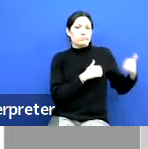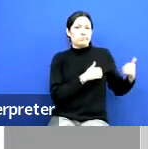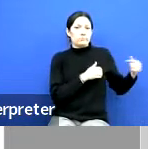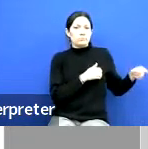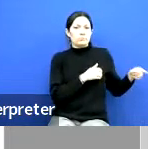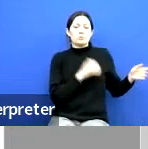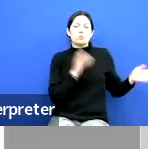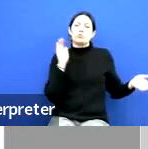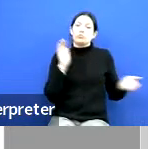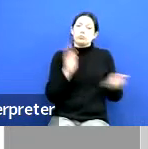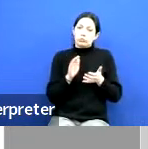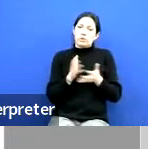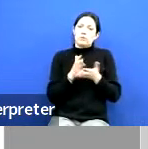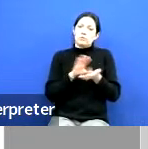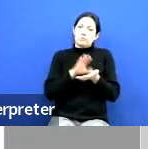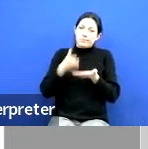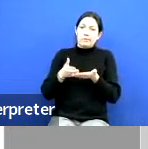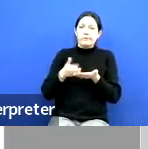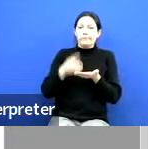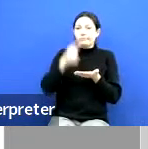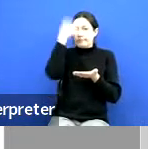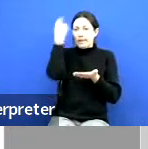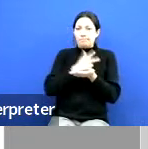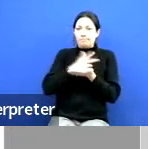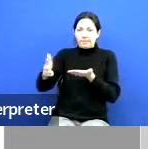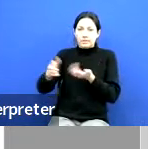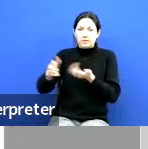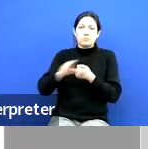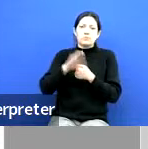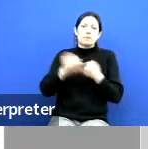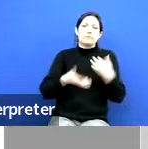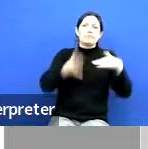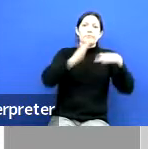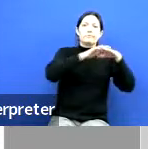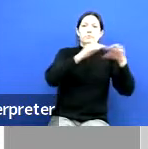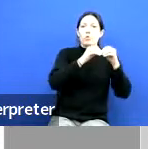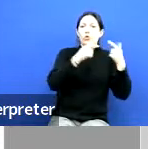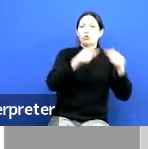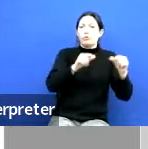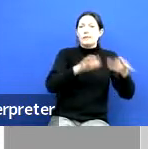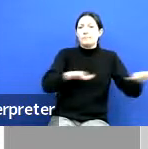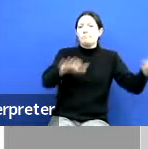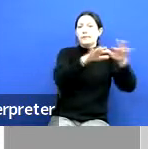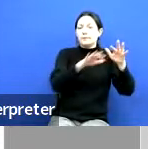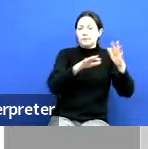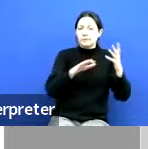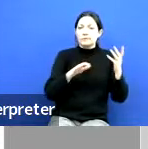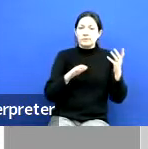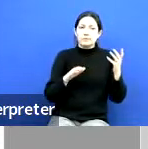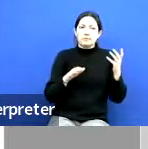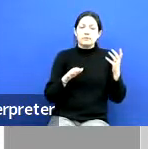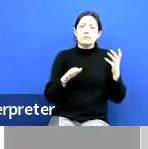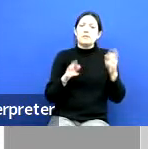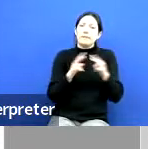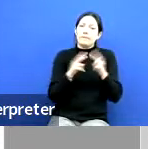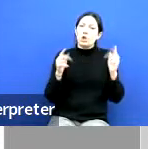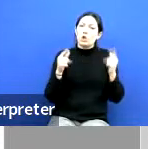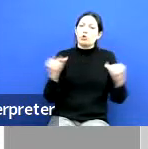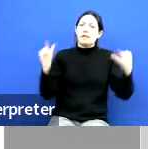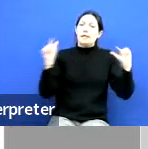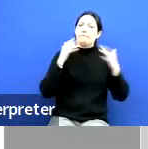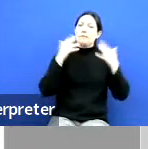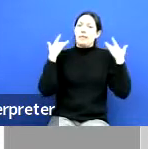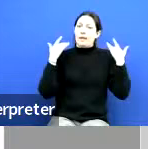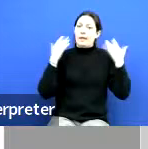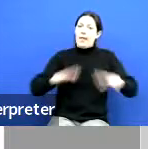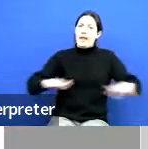of pavement and increasing the amount of green space. It's a very green environment or layout.